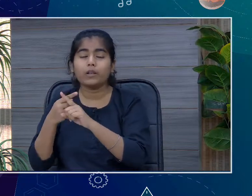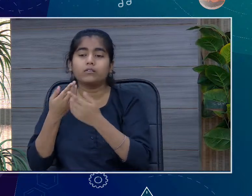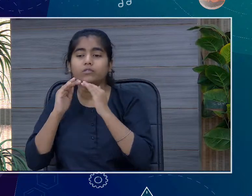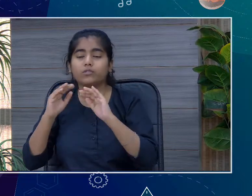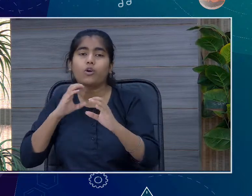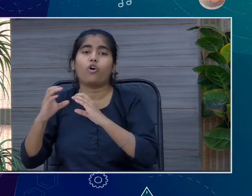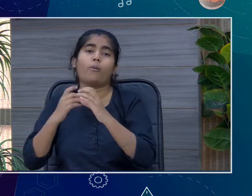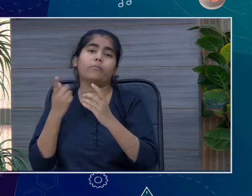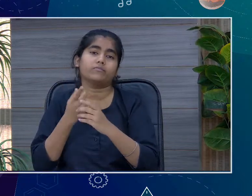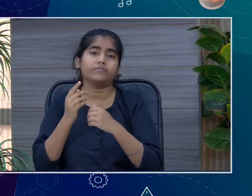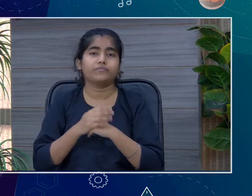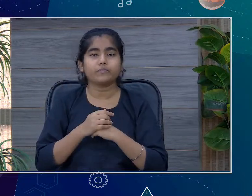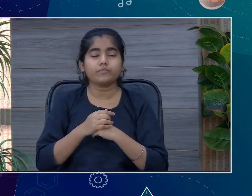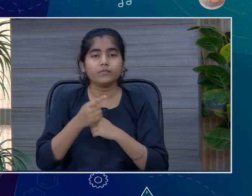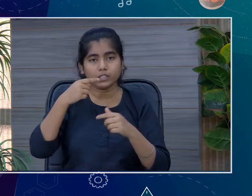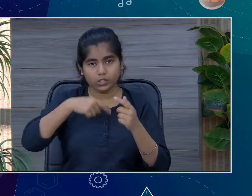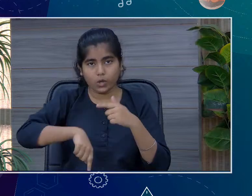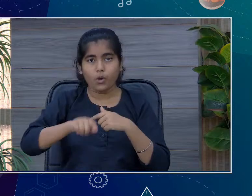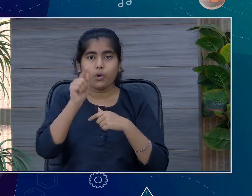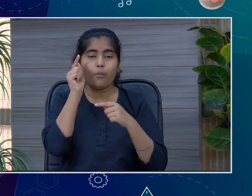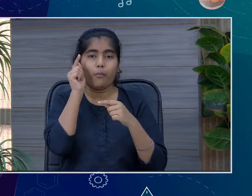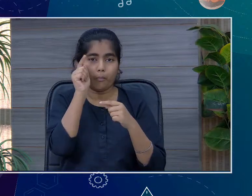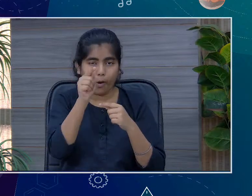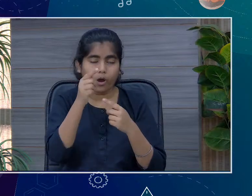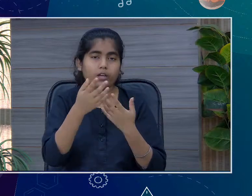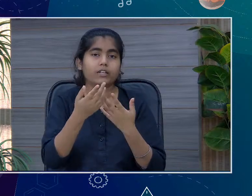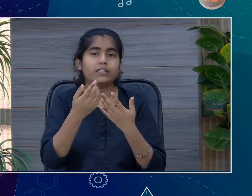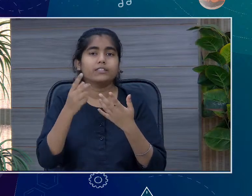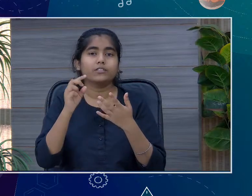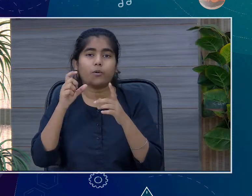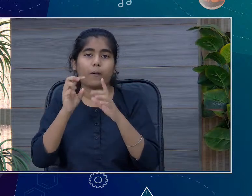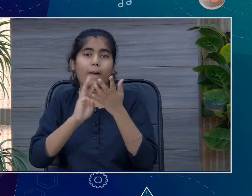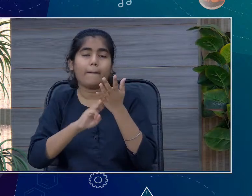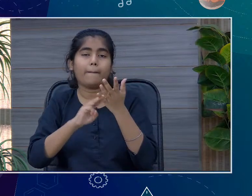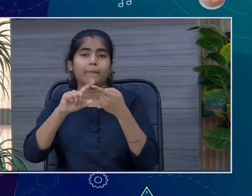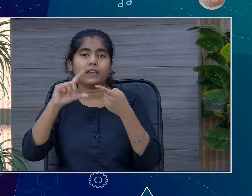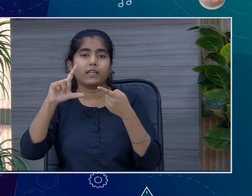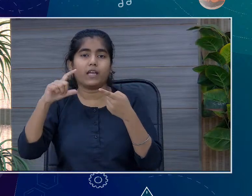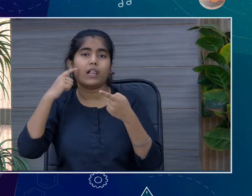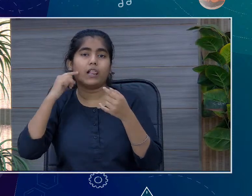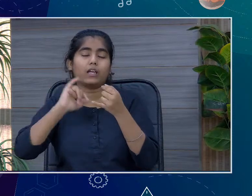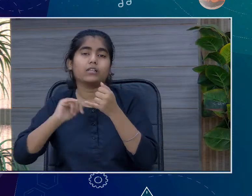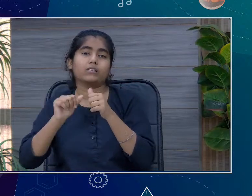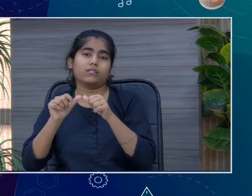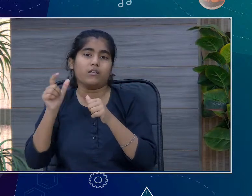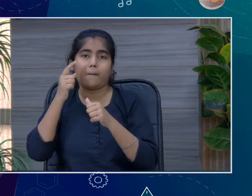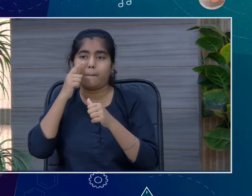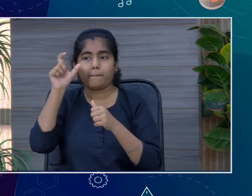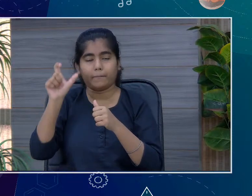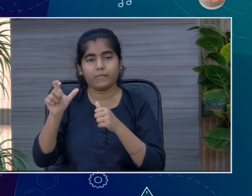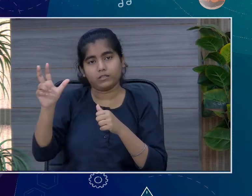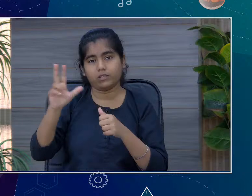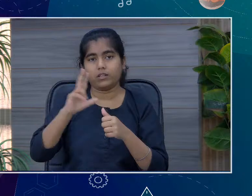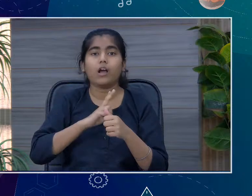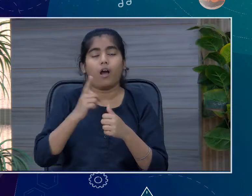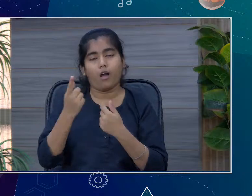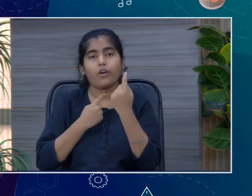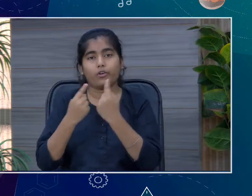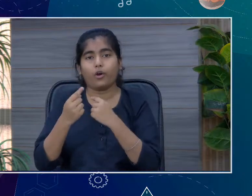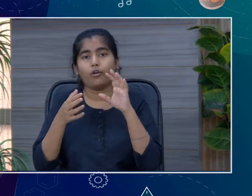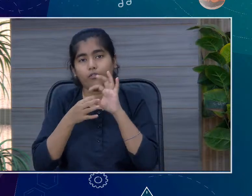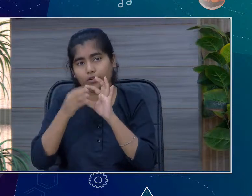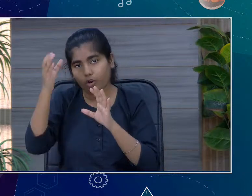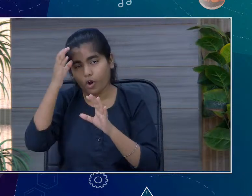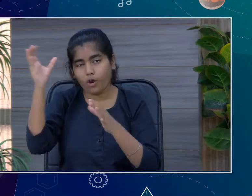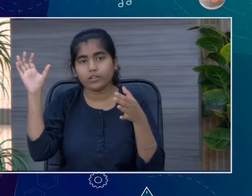So this is the point which Dr. Melissa was also raising when she was talking about it in the context